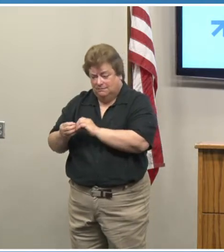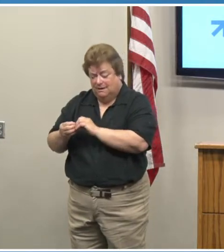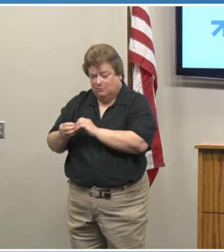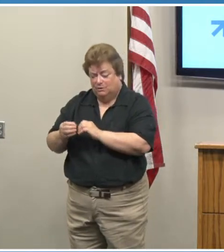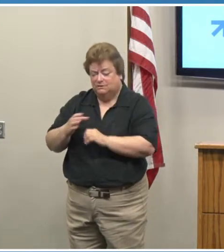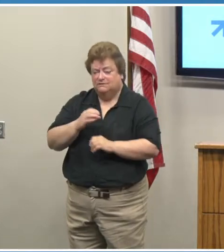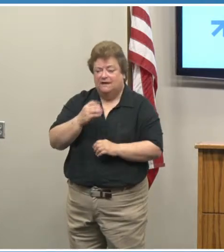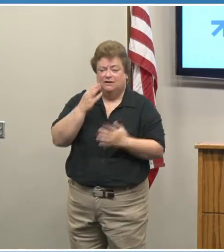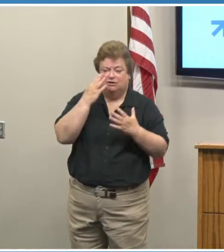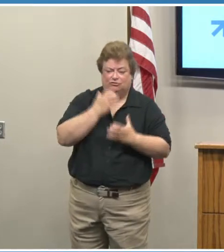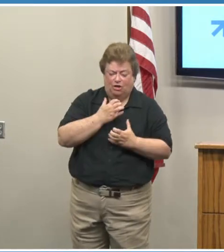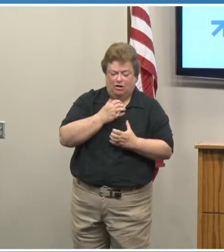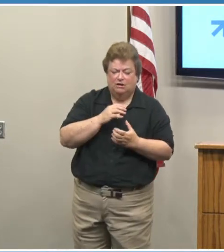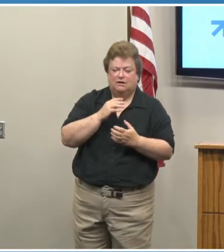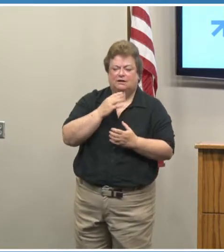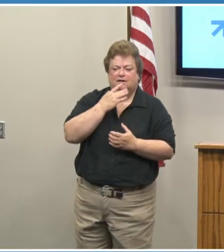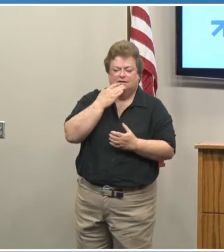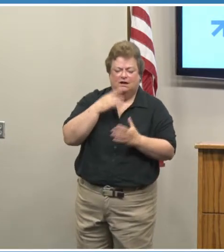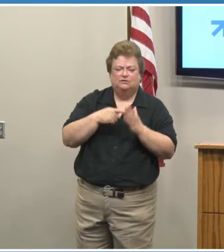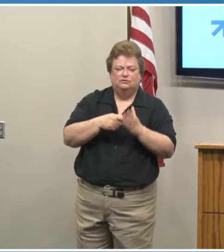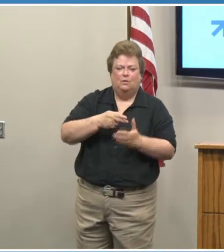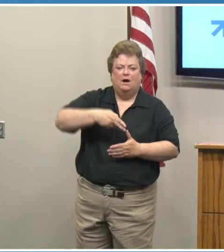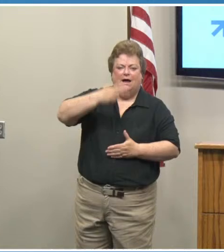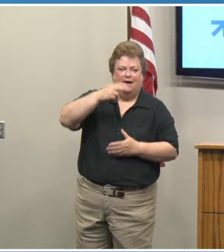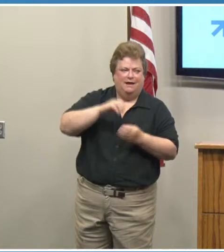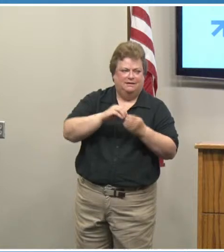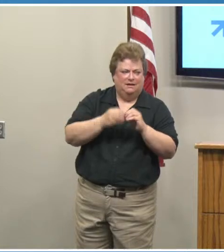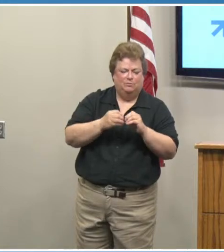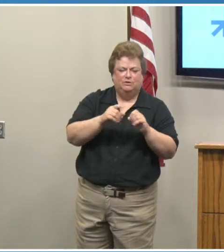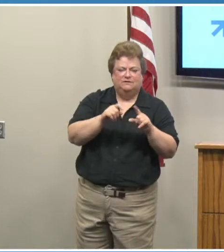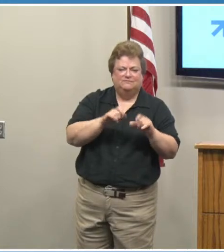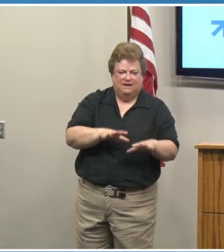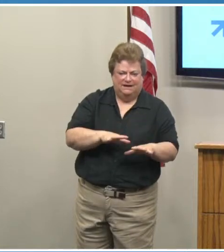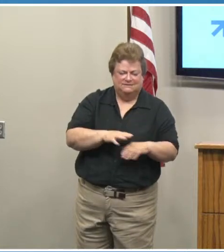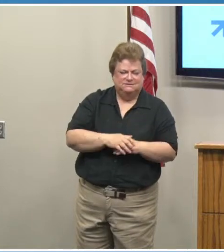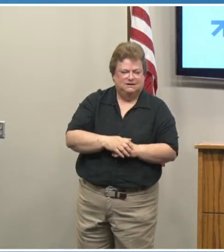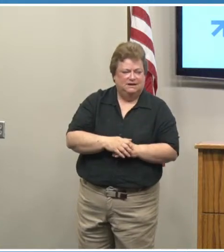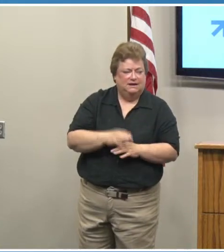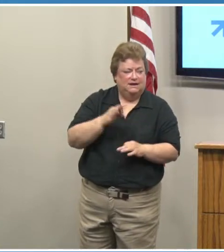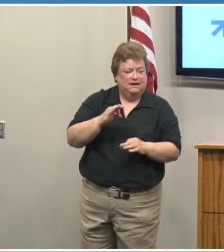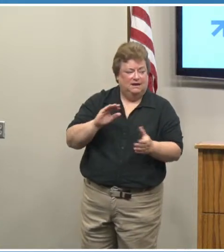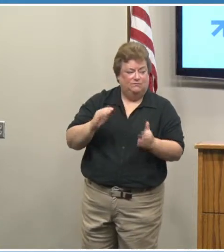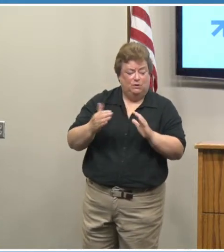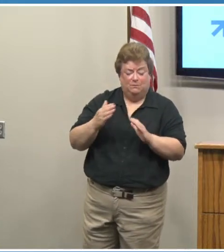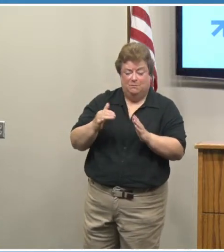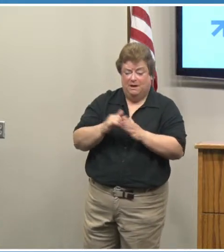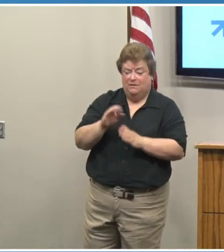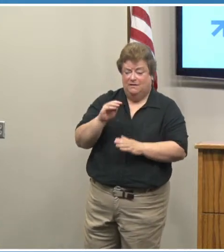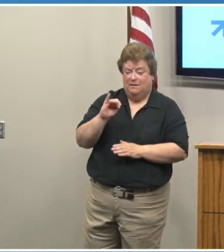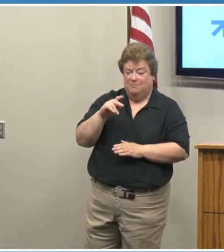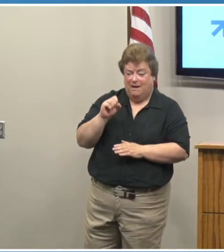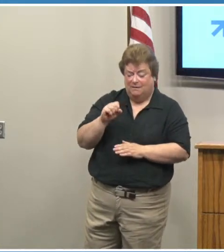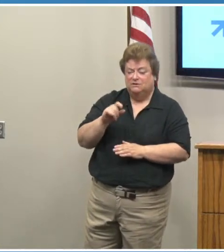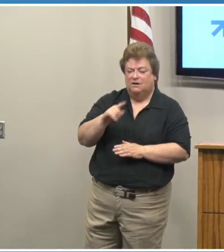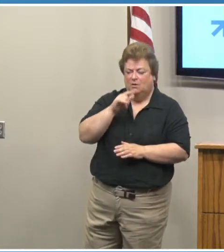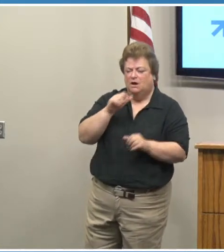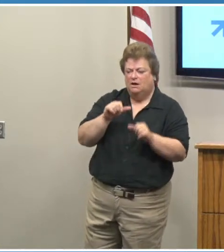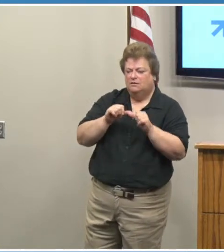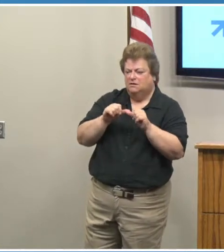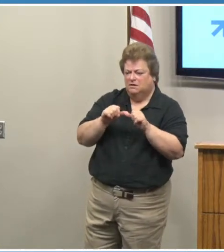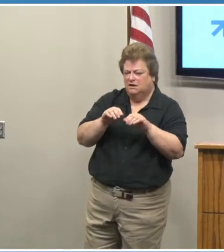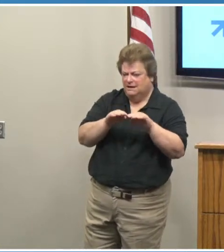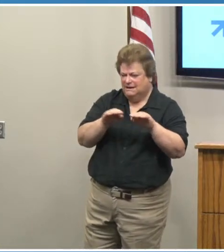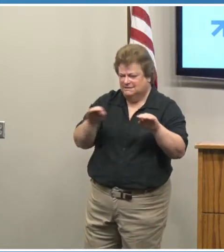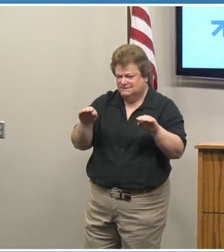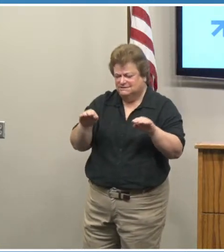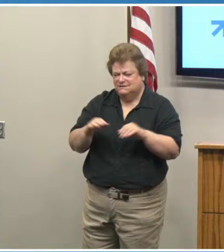darker colors represent a higher number of cases and tests. If you compare these maps, they are consistent in that the